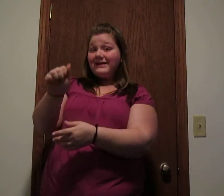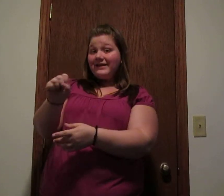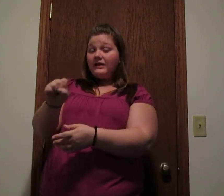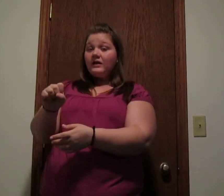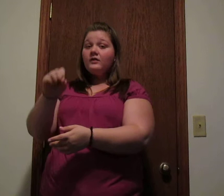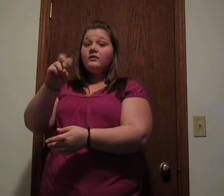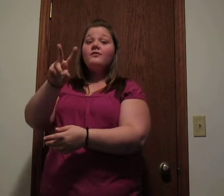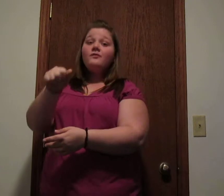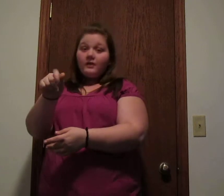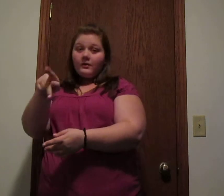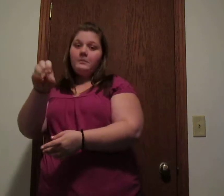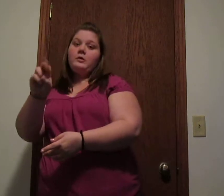water.